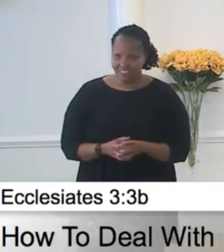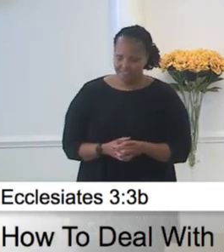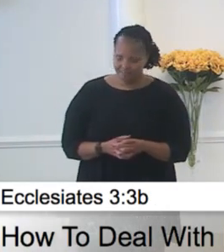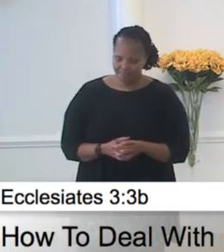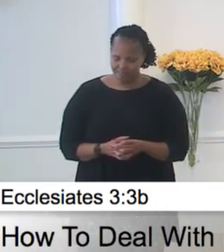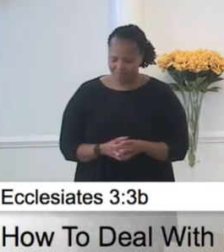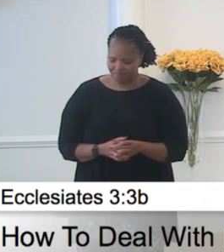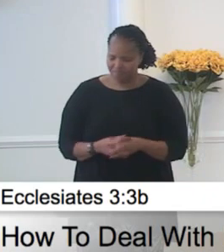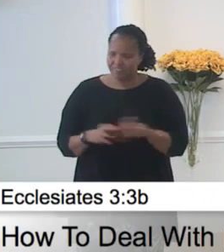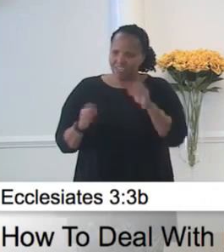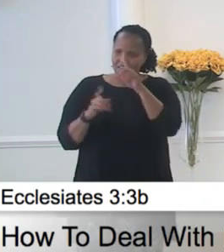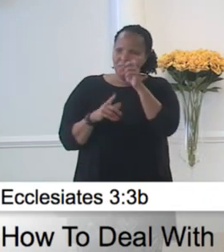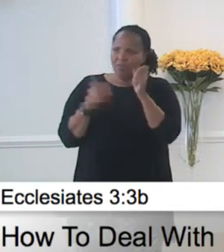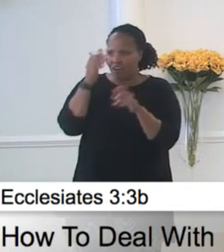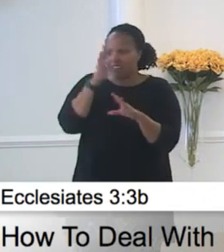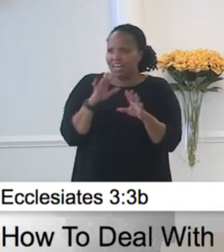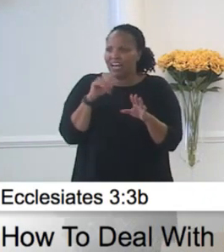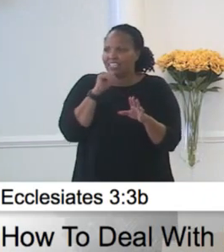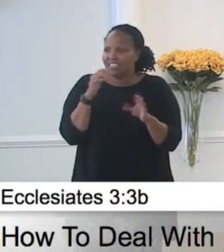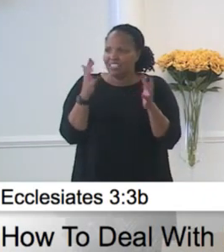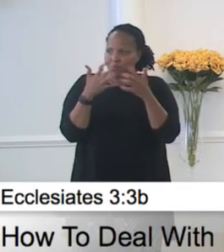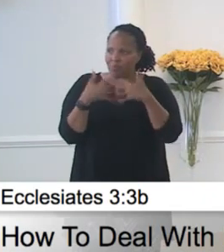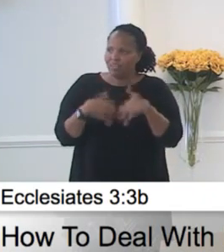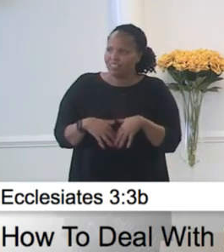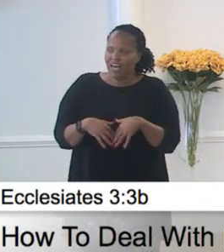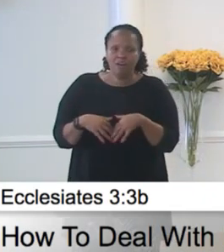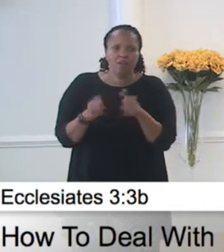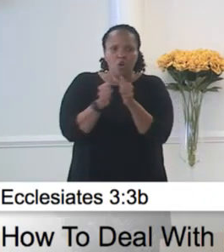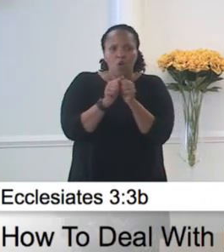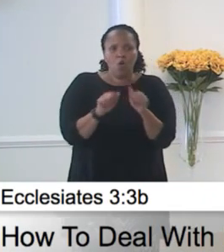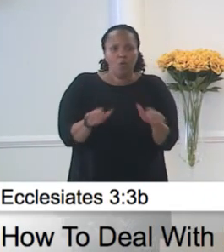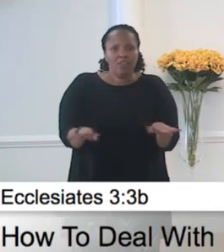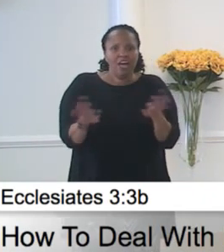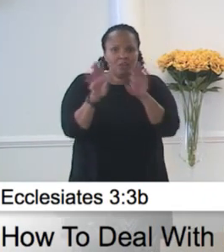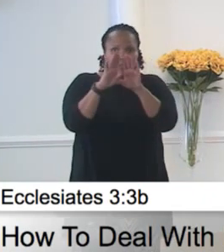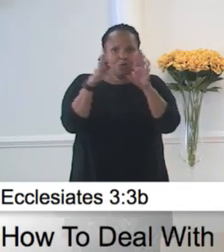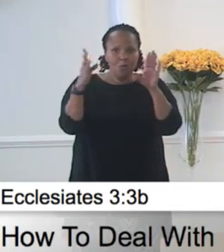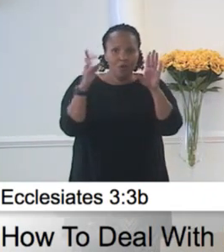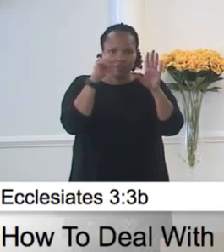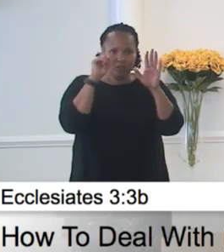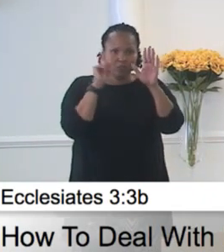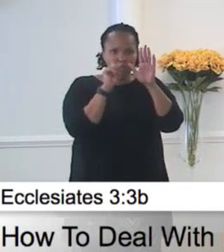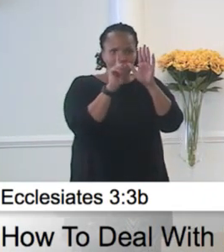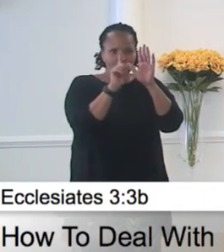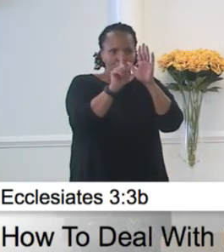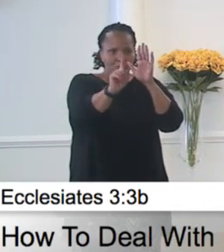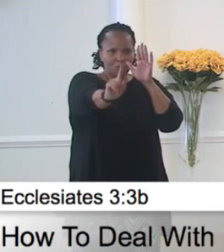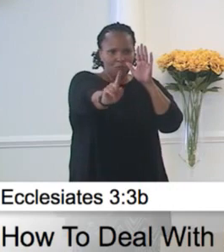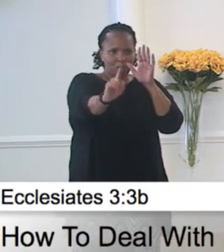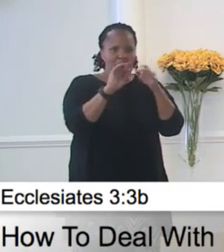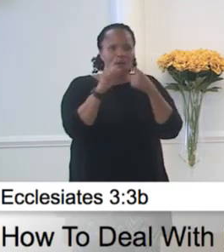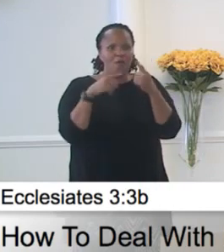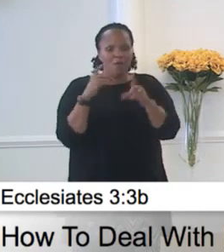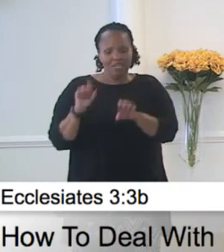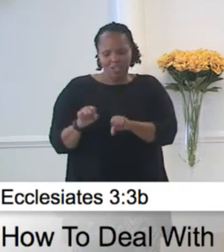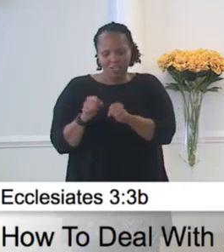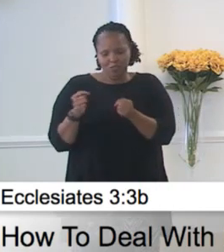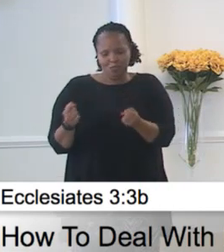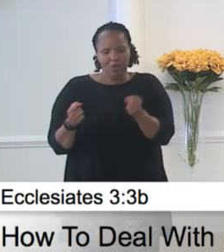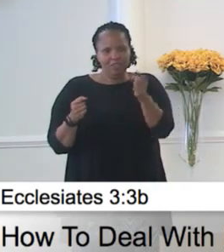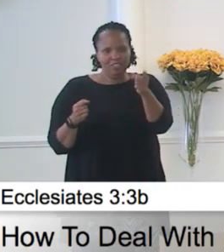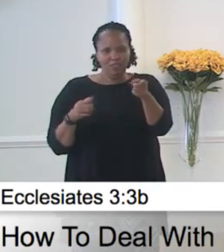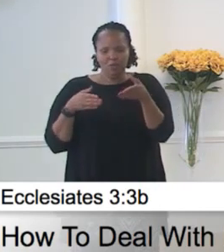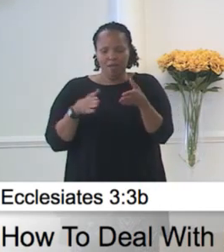Because God doesn't break down without a door for you to go through. So when he's breaking me, it lets me